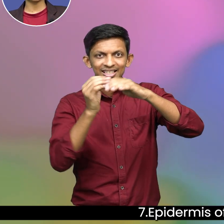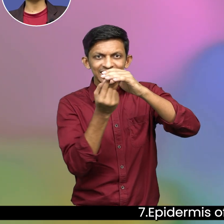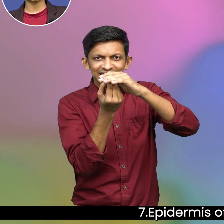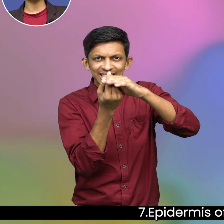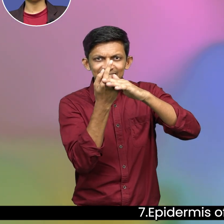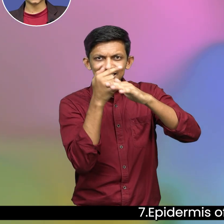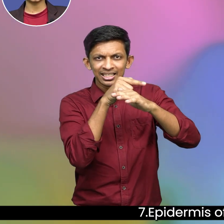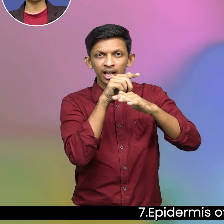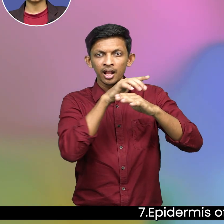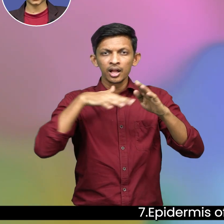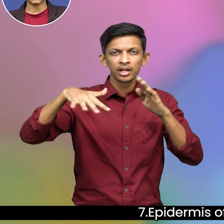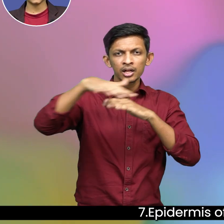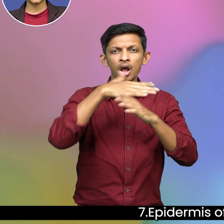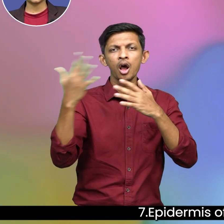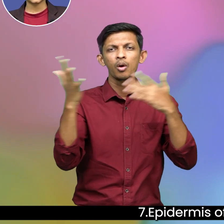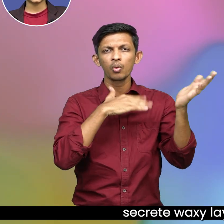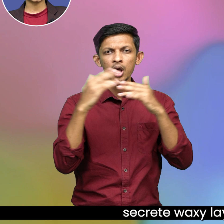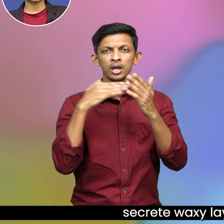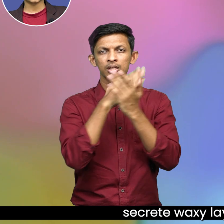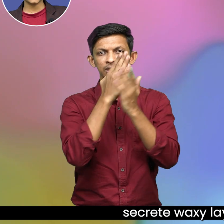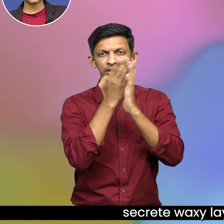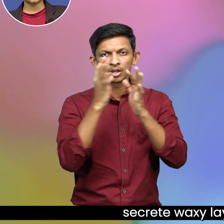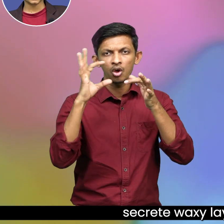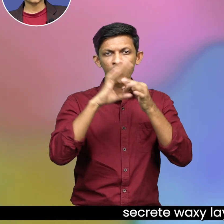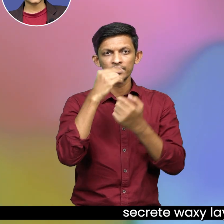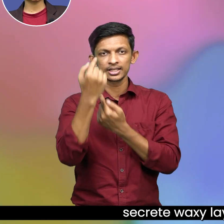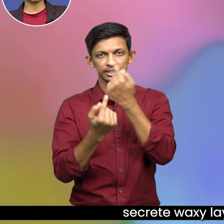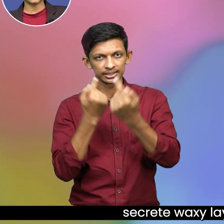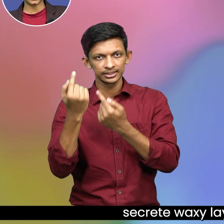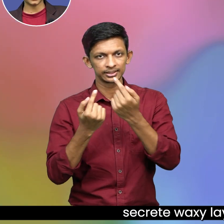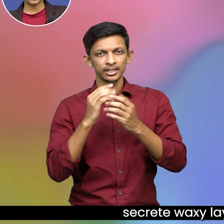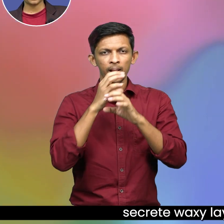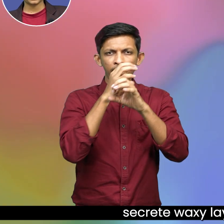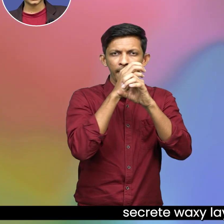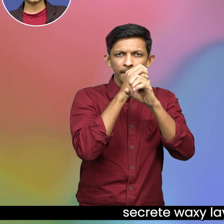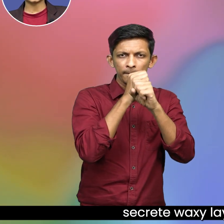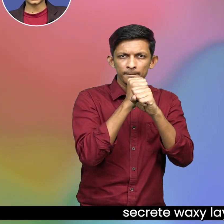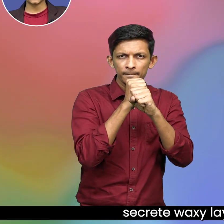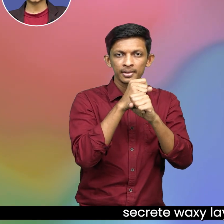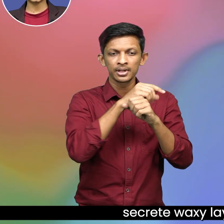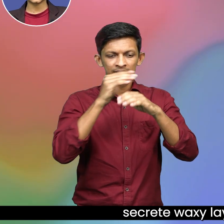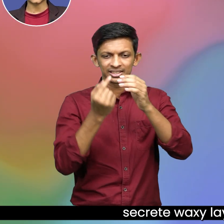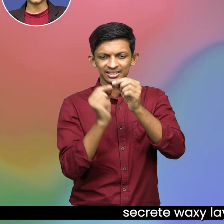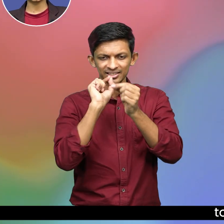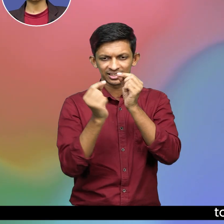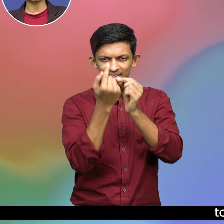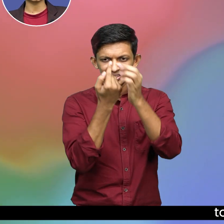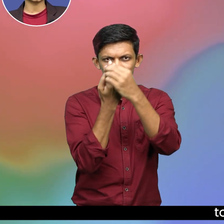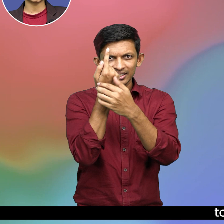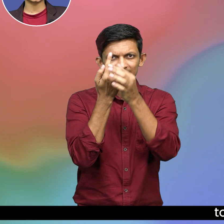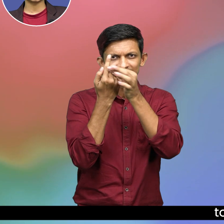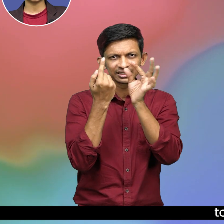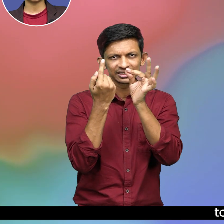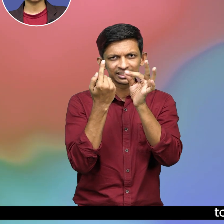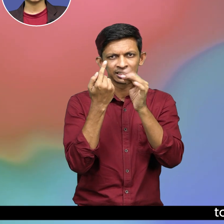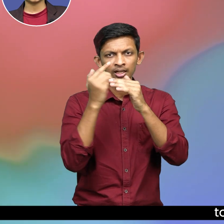Epidermis of aerial parts of plants secrete waxy layer that gives resistance to